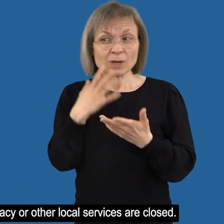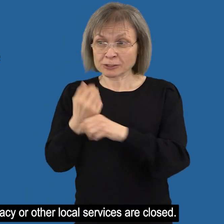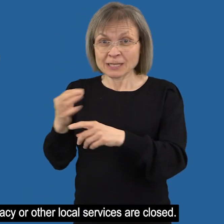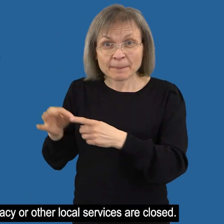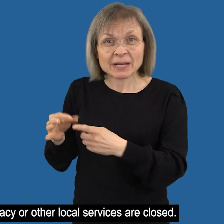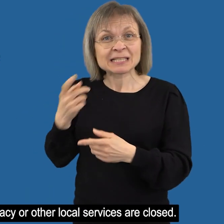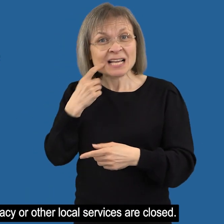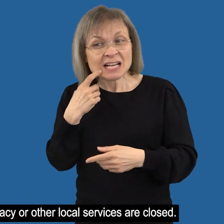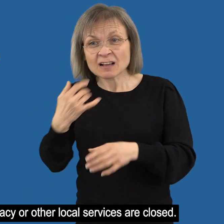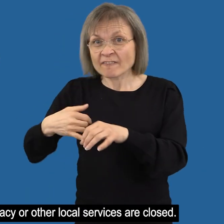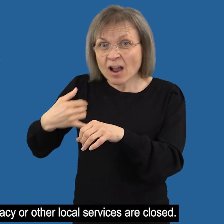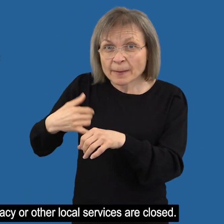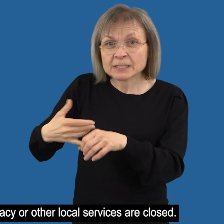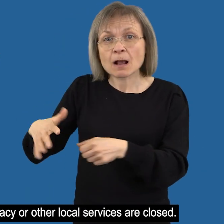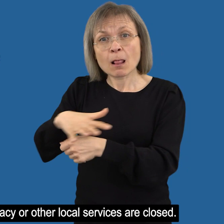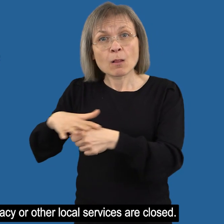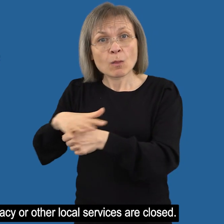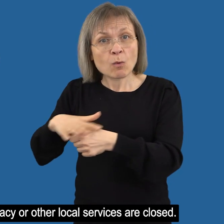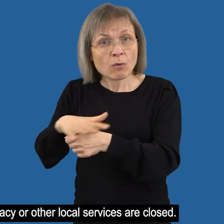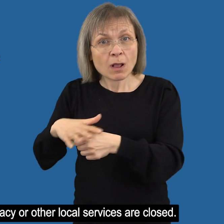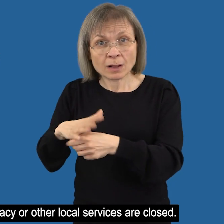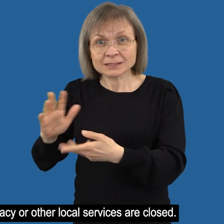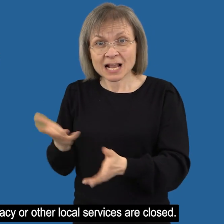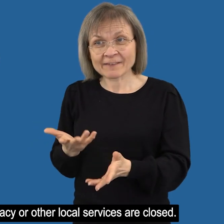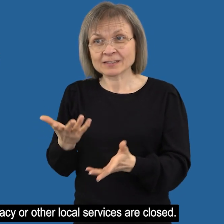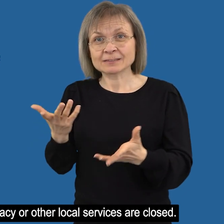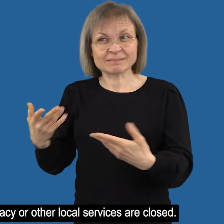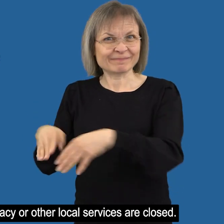practice, dentist, pharmacy or other local services are closed.